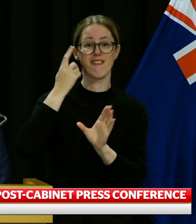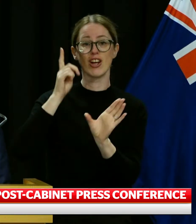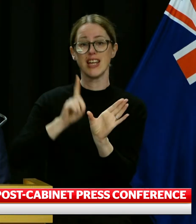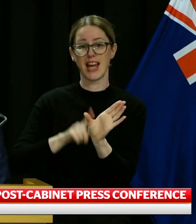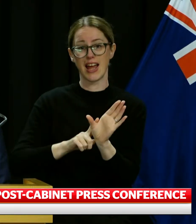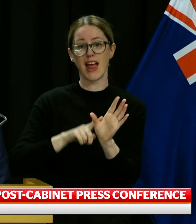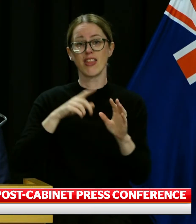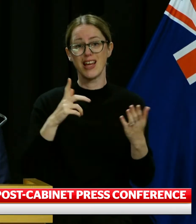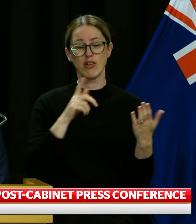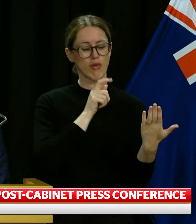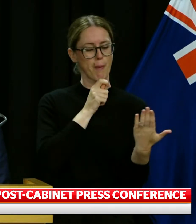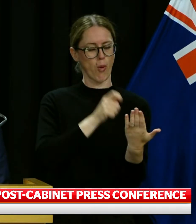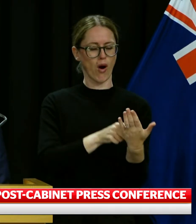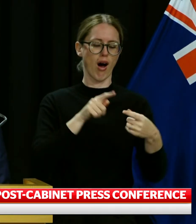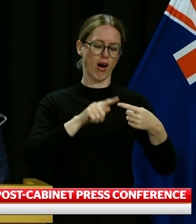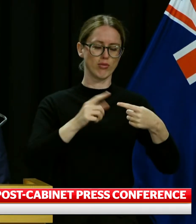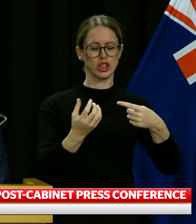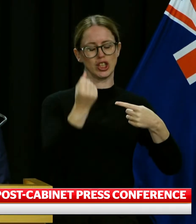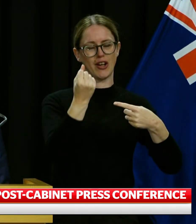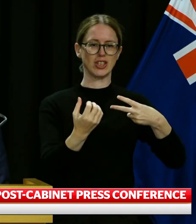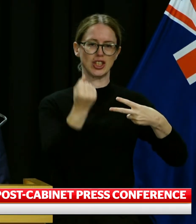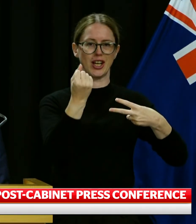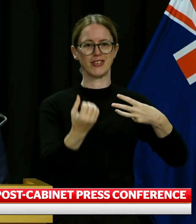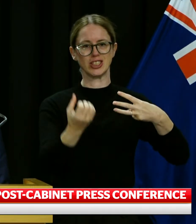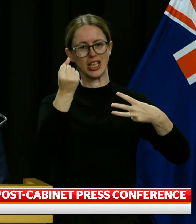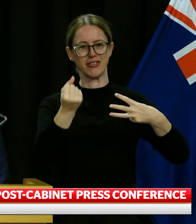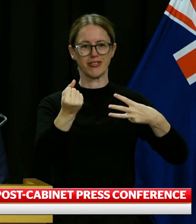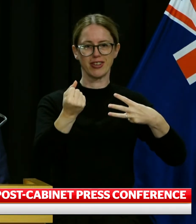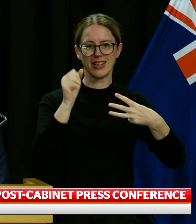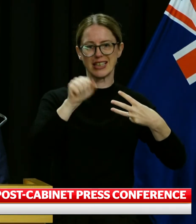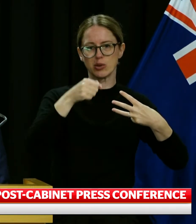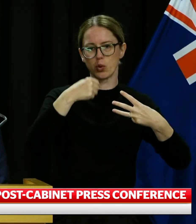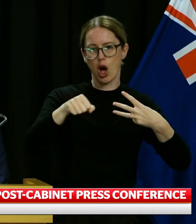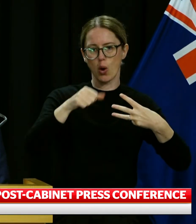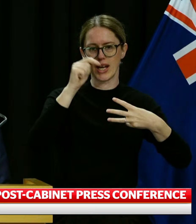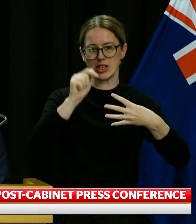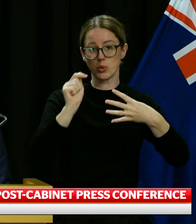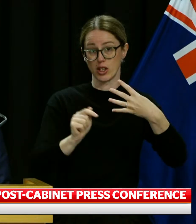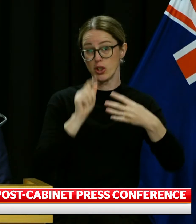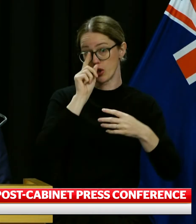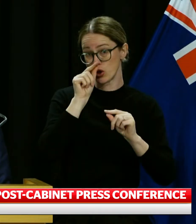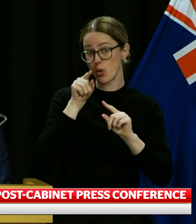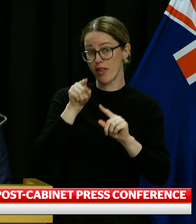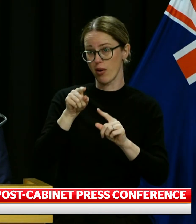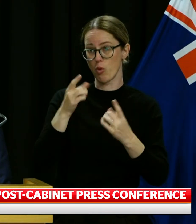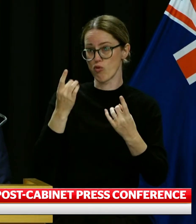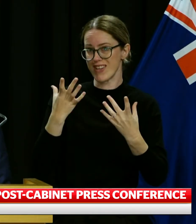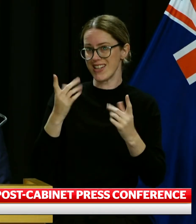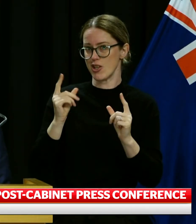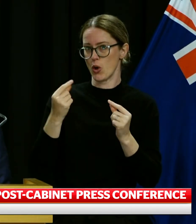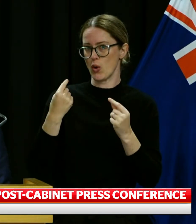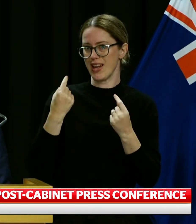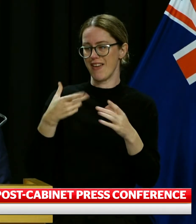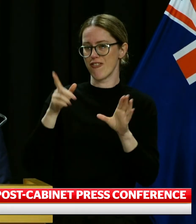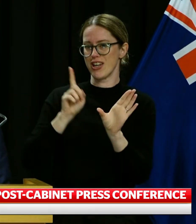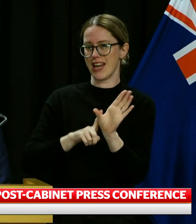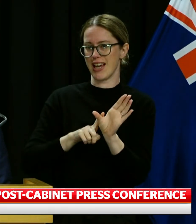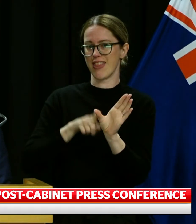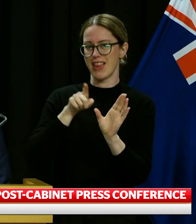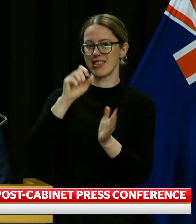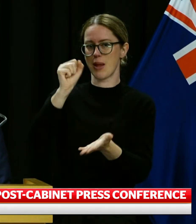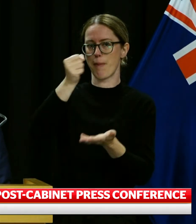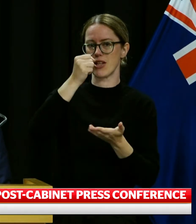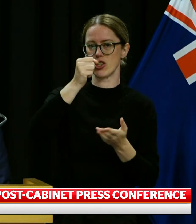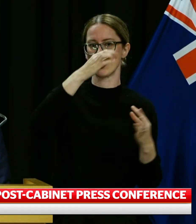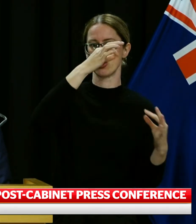year you could report back on whether those performance measures have been met through that spending. We do that every year. It's called the budget